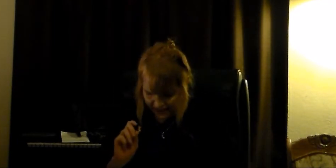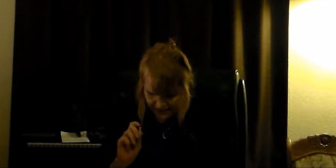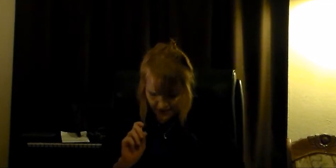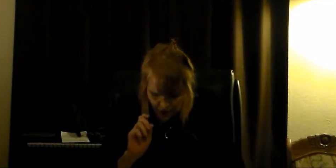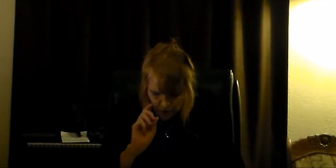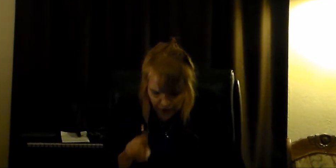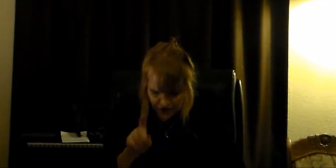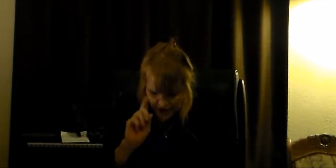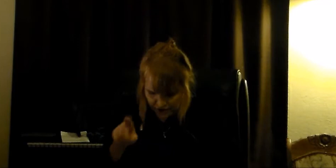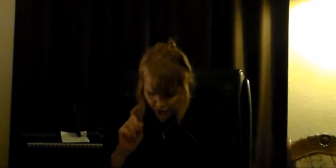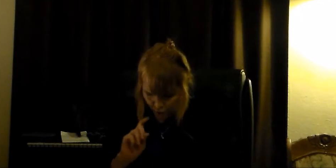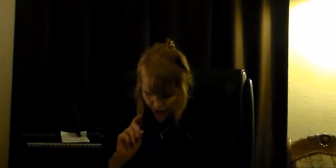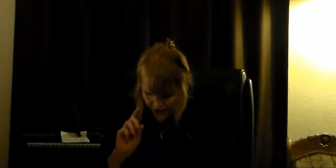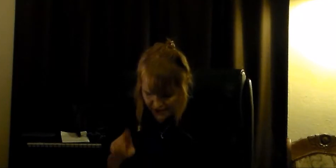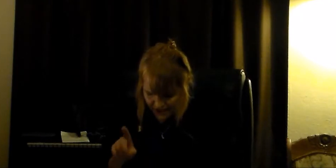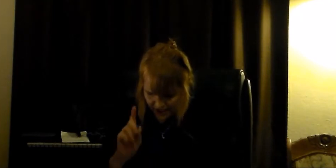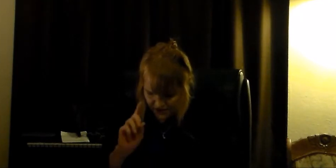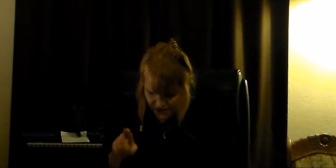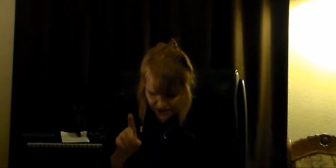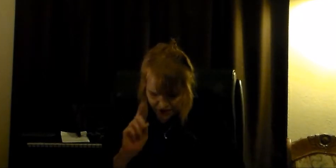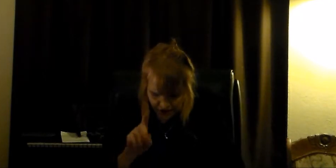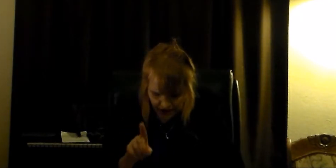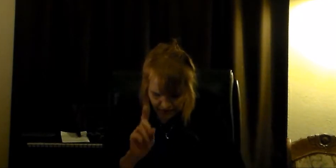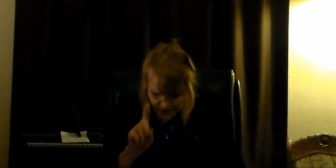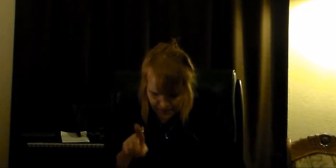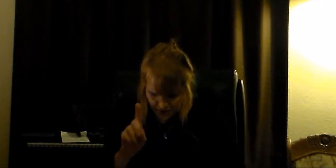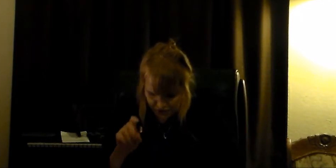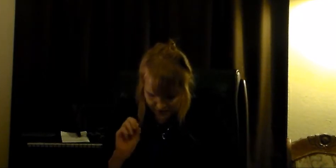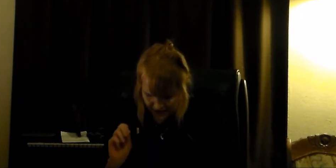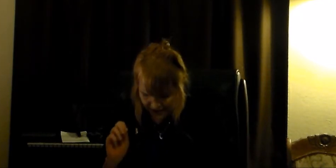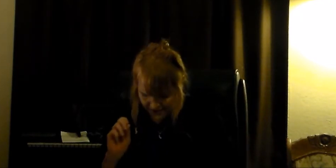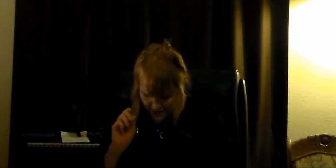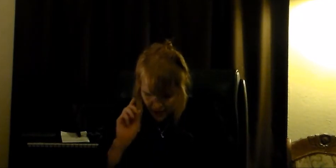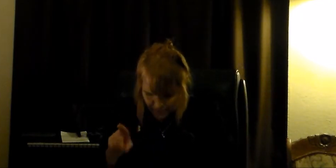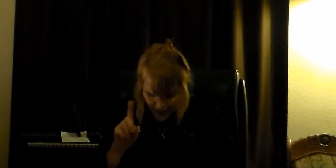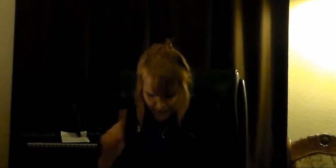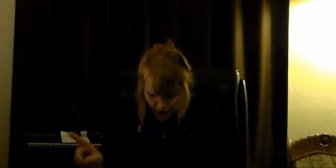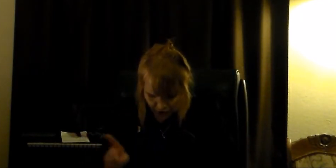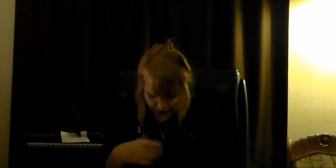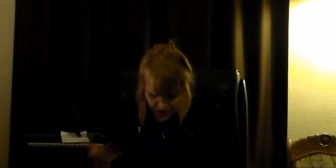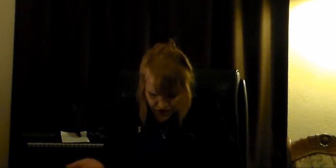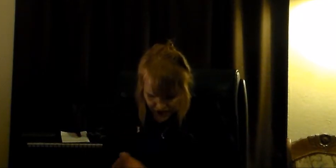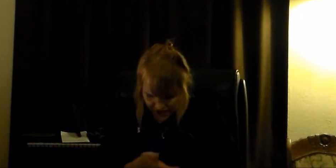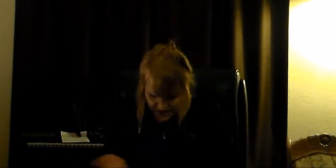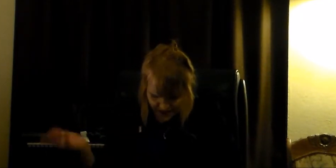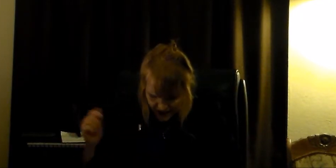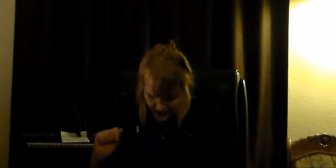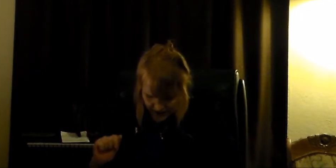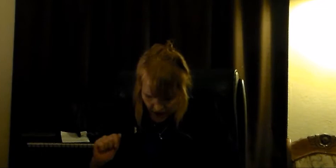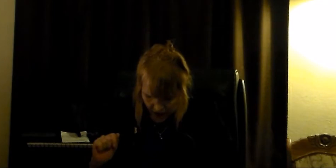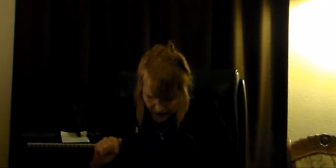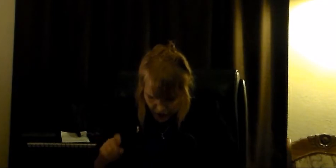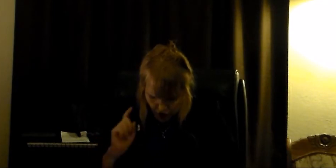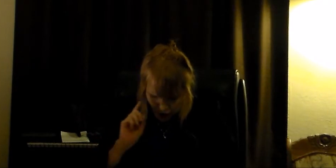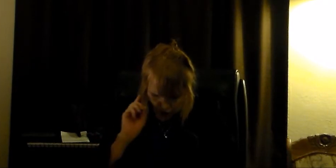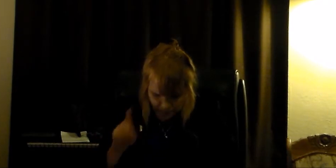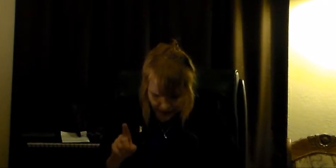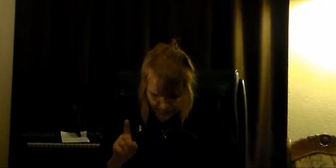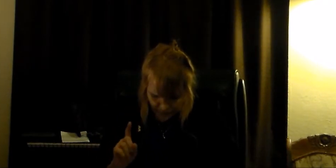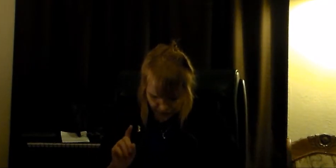sins, reject authority, and slander solicitor heavenly spiritual beings. Babylonians in Genesis 10:8-9, who are people from